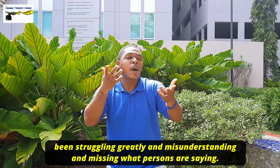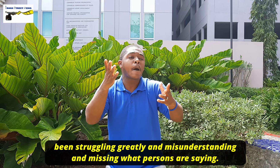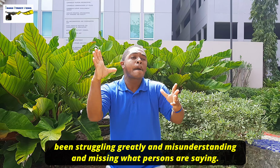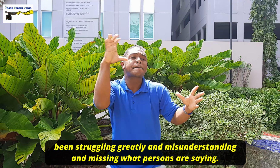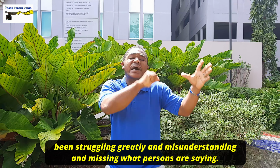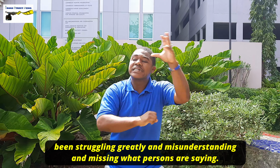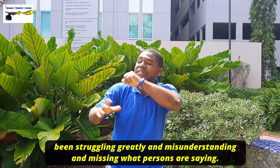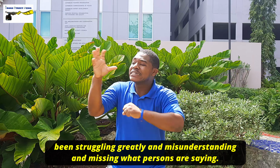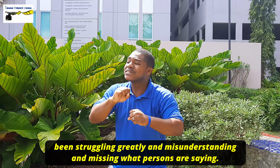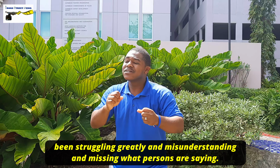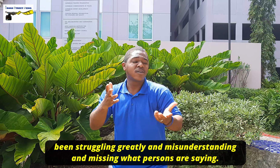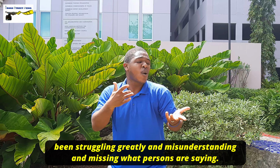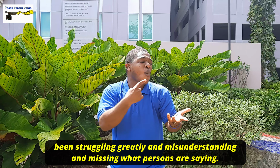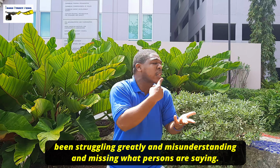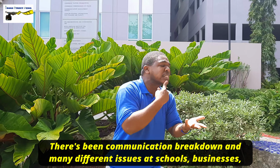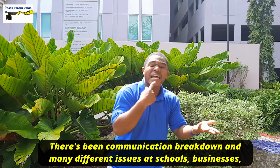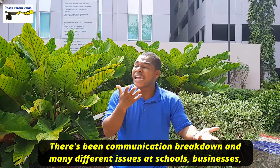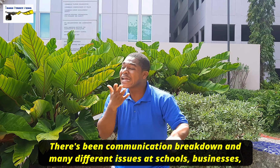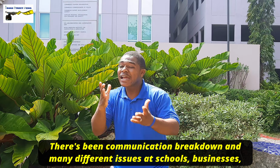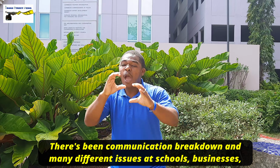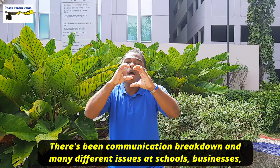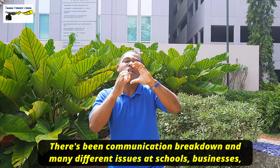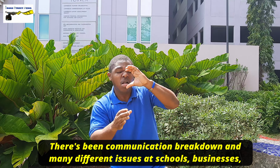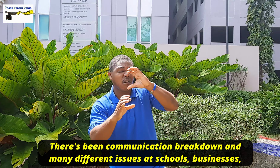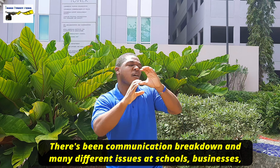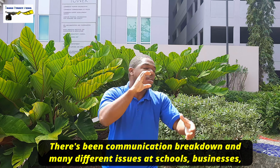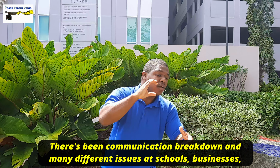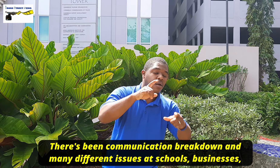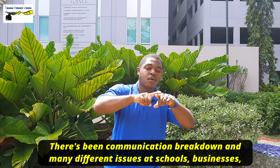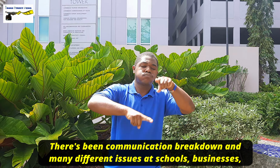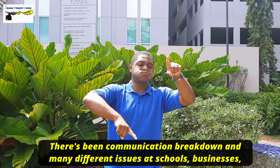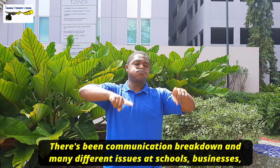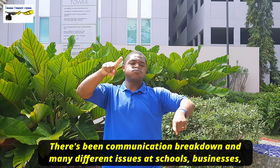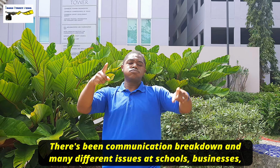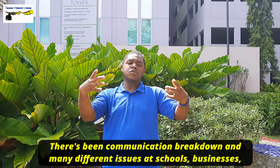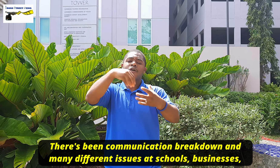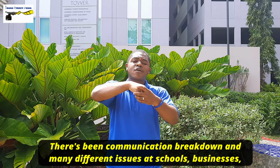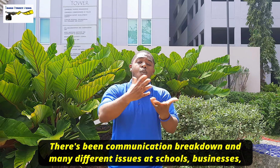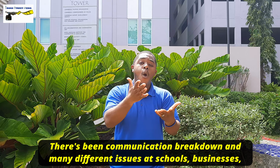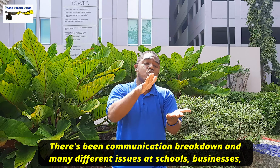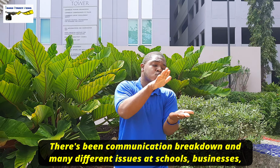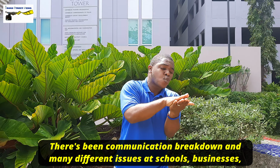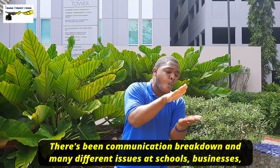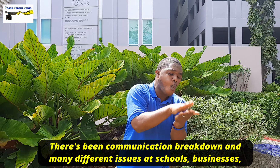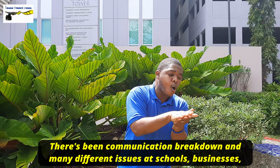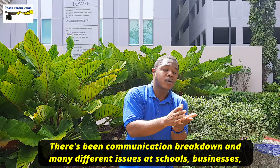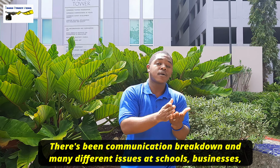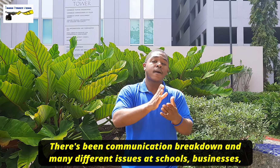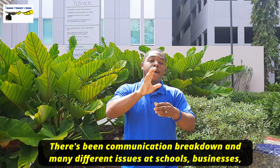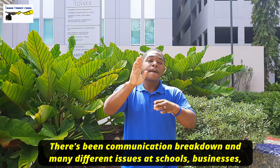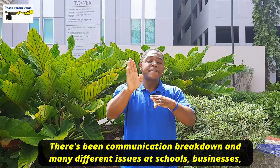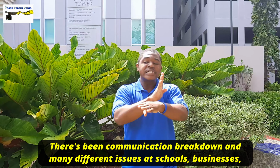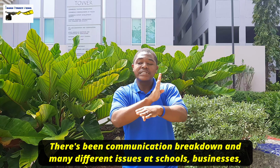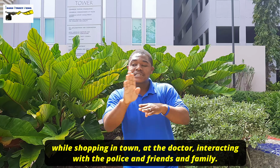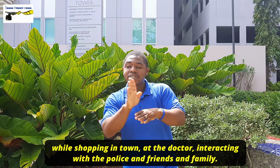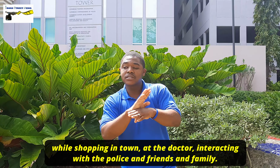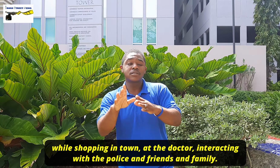misunderstanding and missing what persons are saying. There's been communication breakdown and many different issues at school,